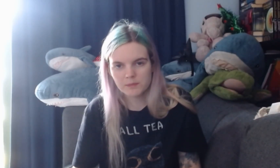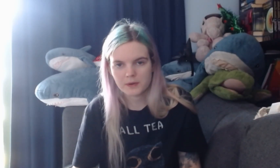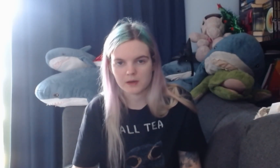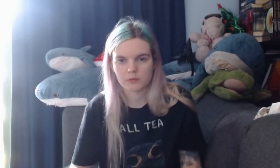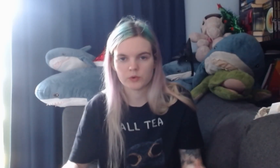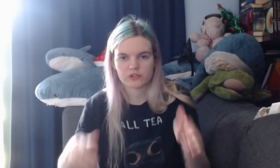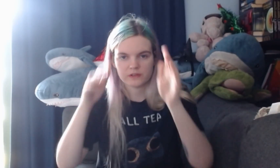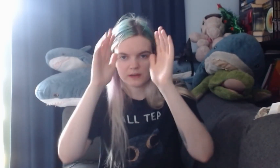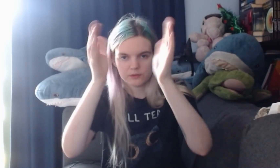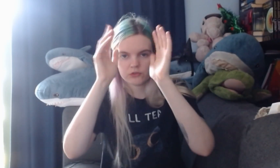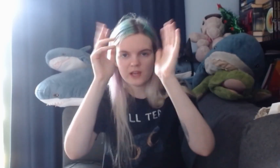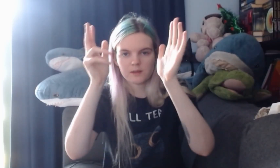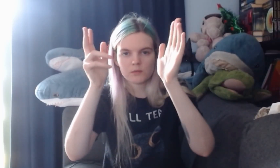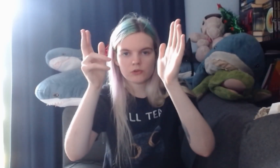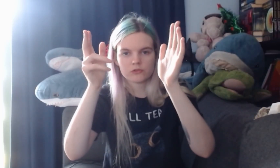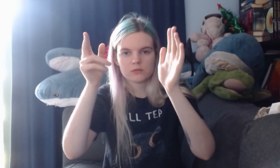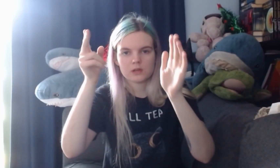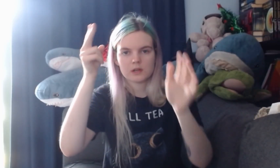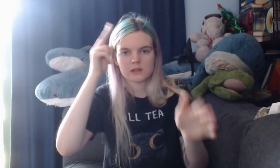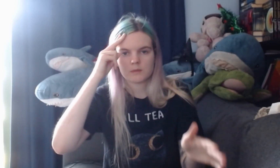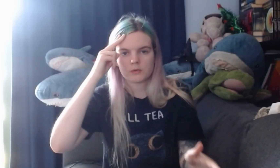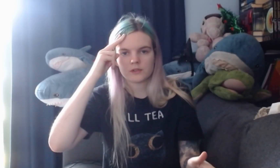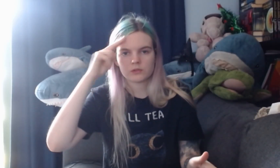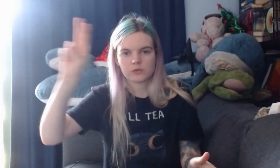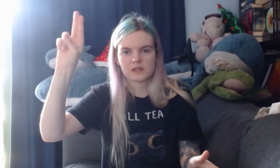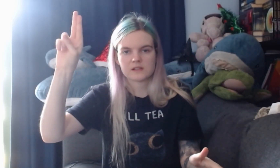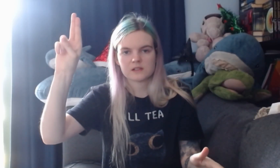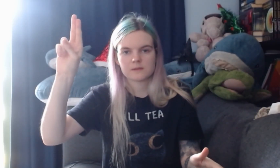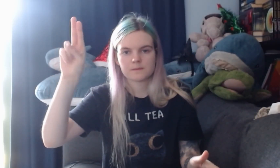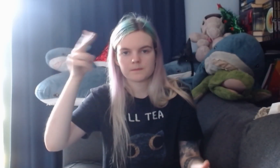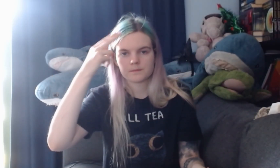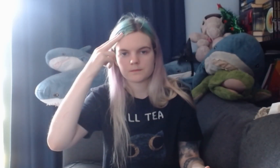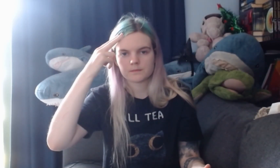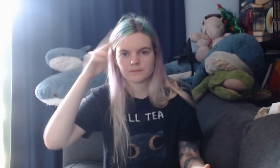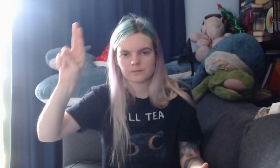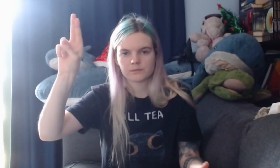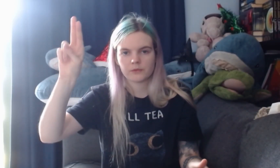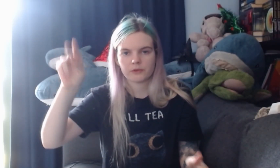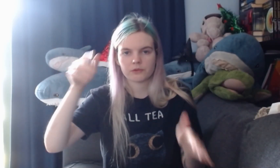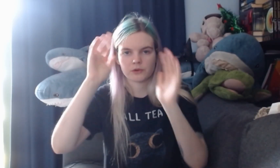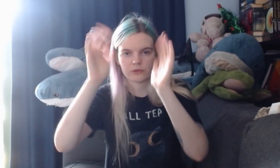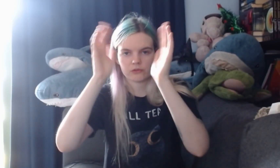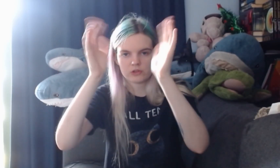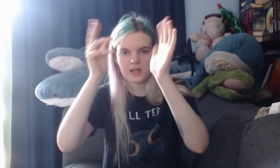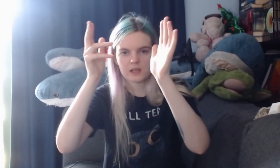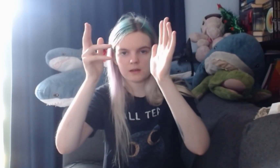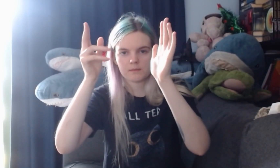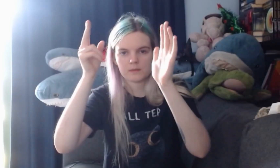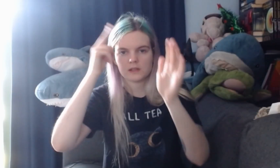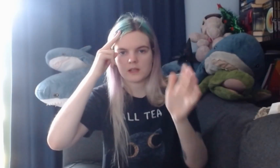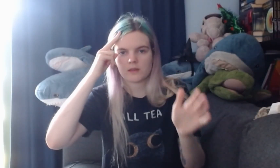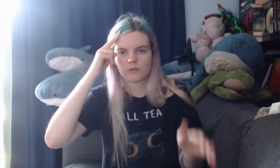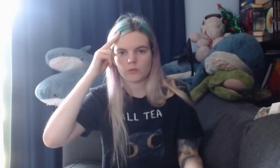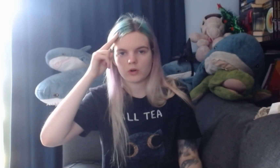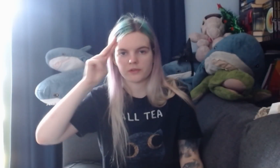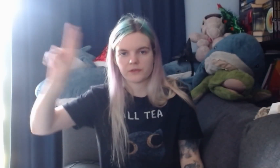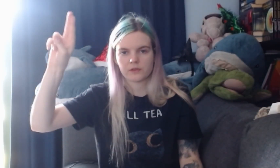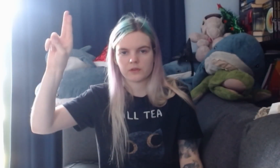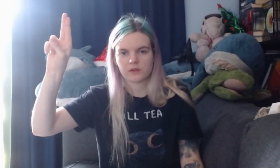grandpa, which starts with shaking motion, then moving to this. So first shaking, and then once